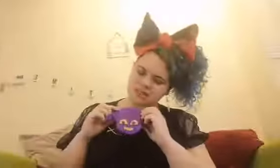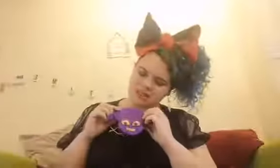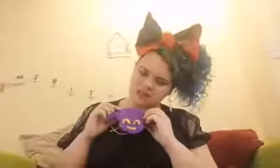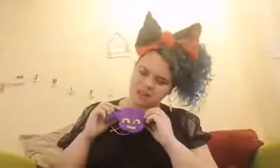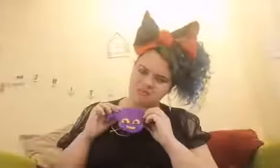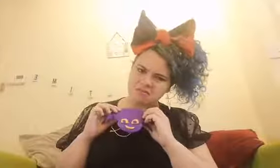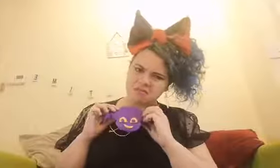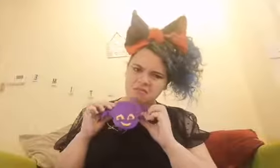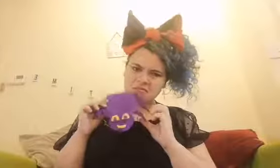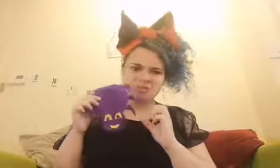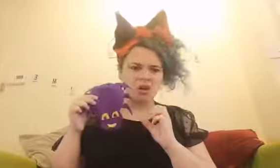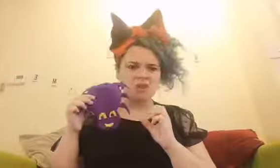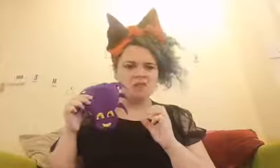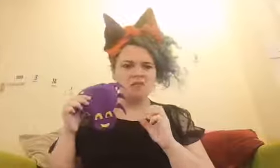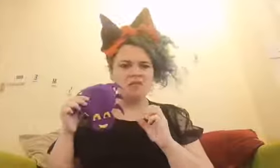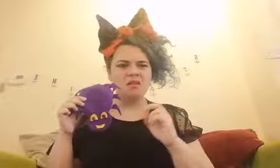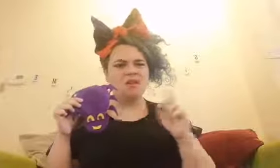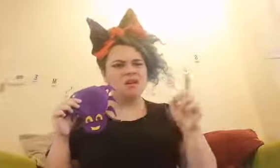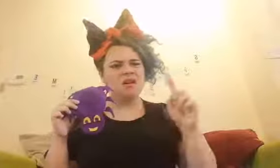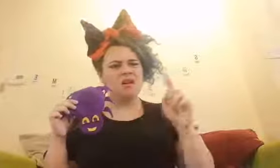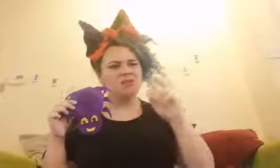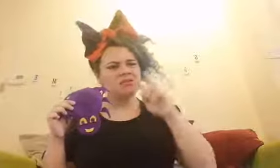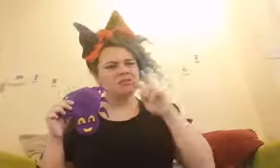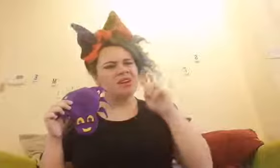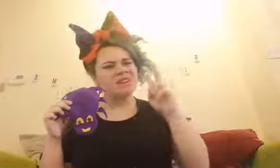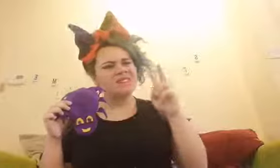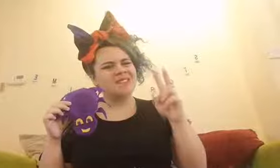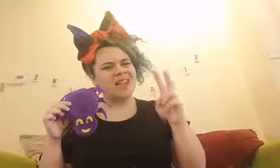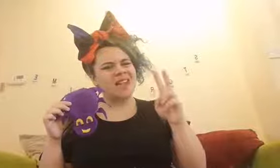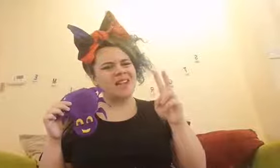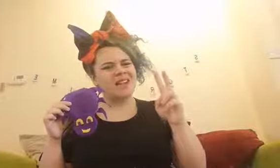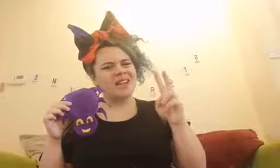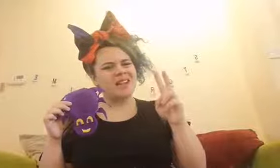say? No? What should I say?